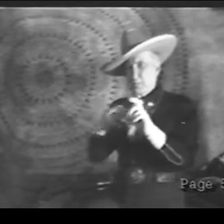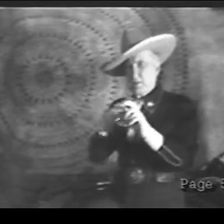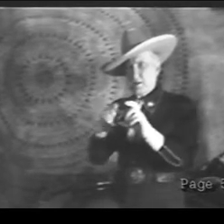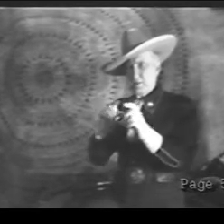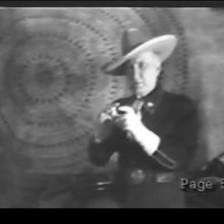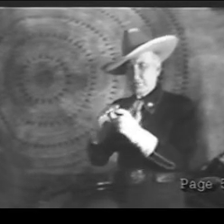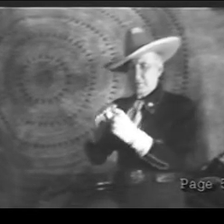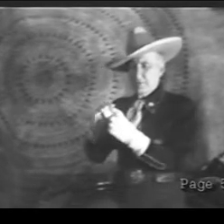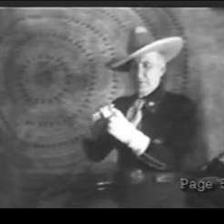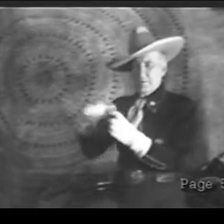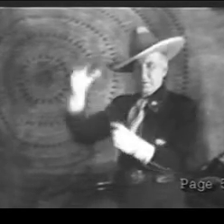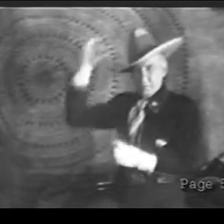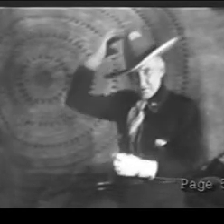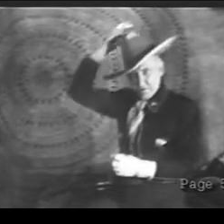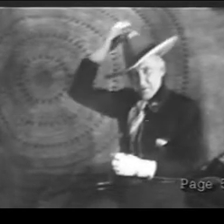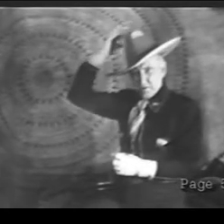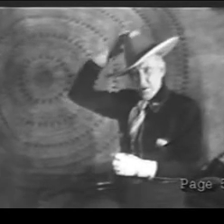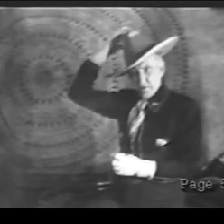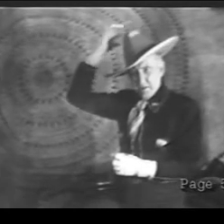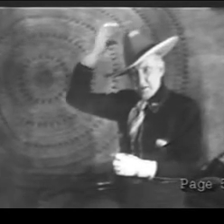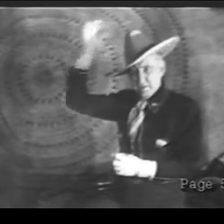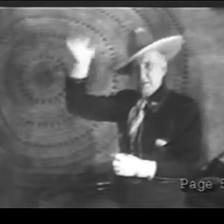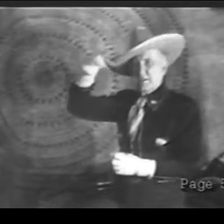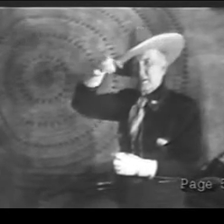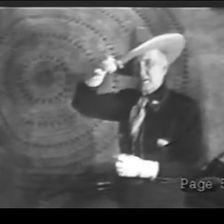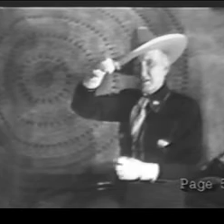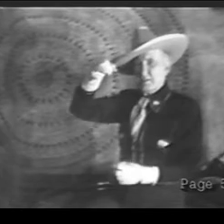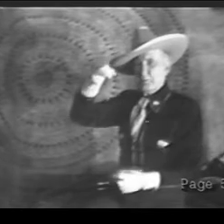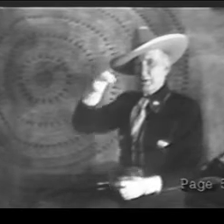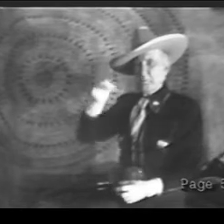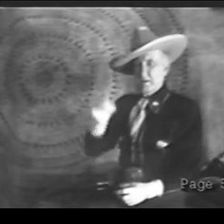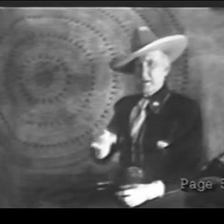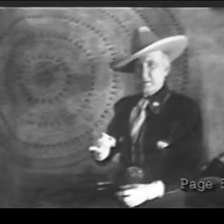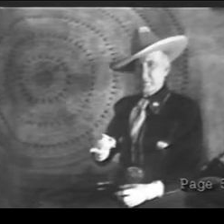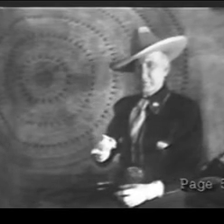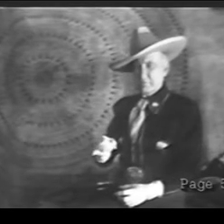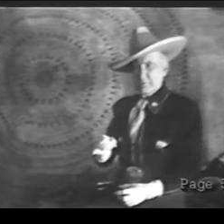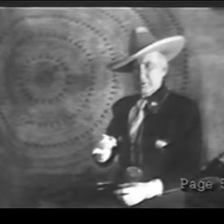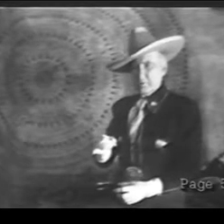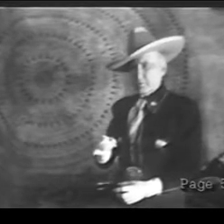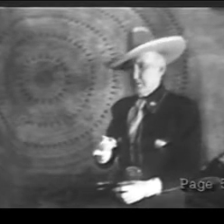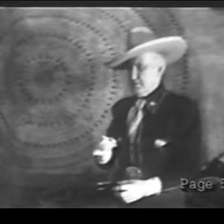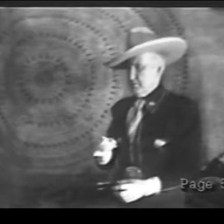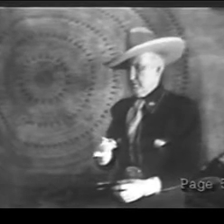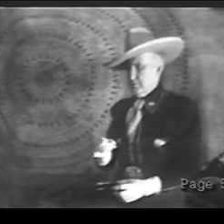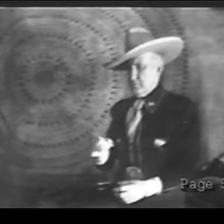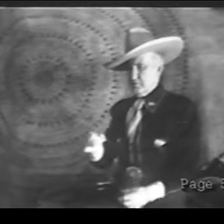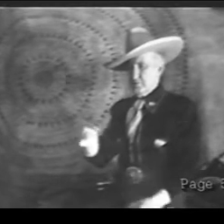lock, which is right at the crown of the head, in a single braid behind. It was just as though there was a sort of